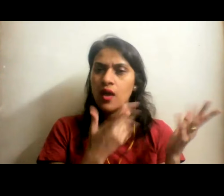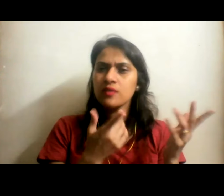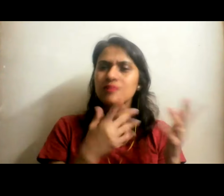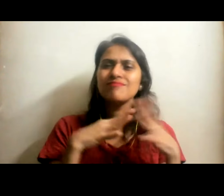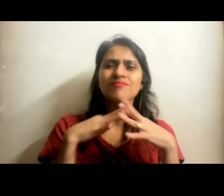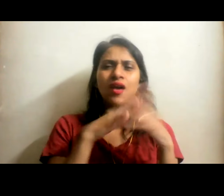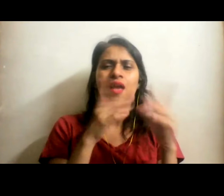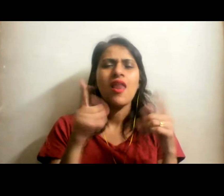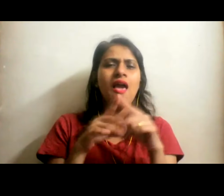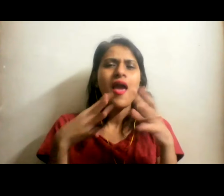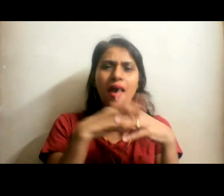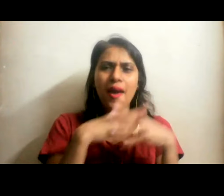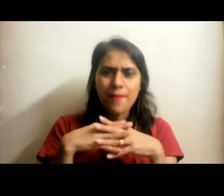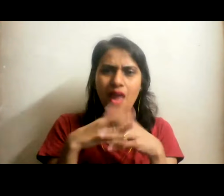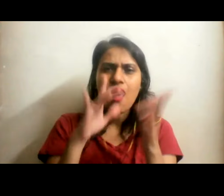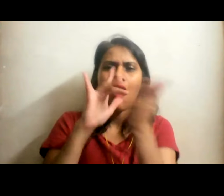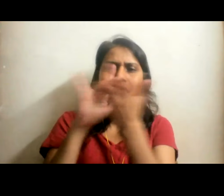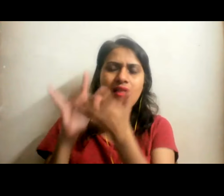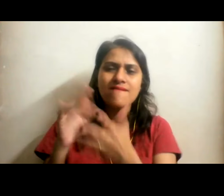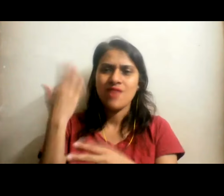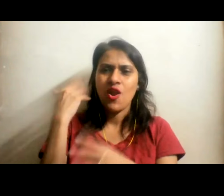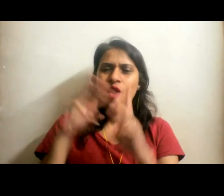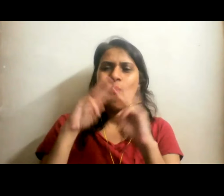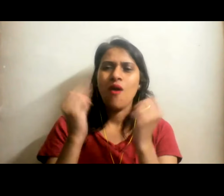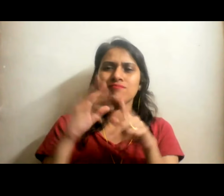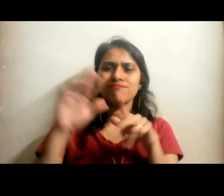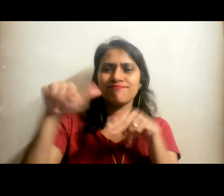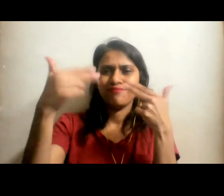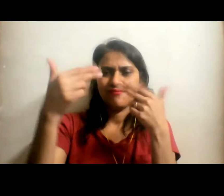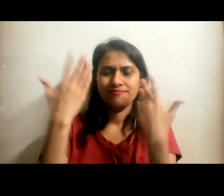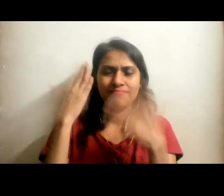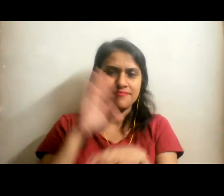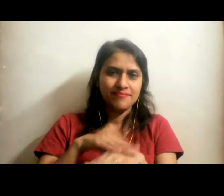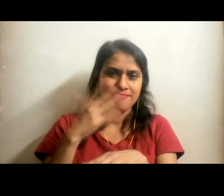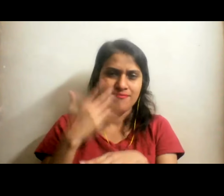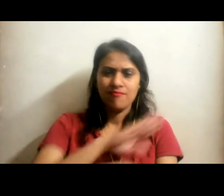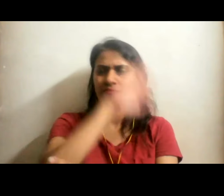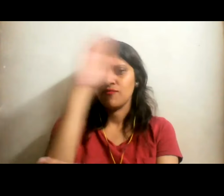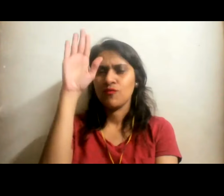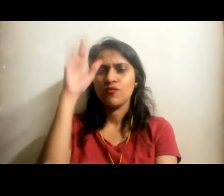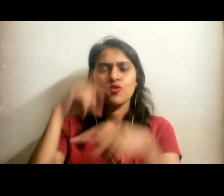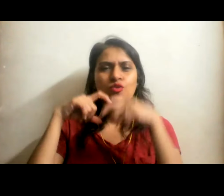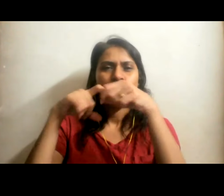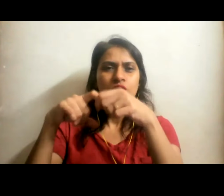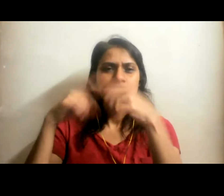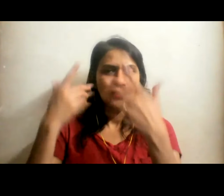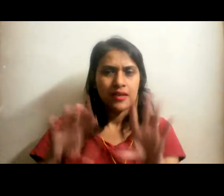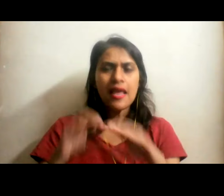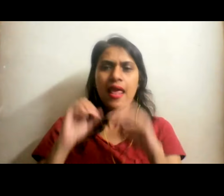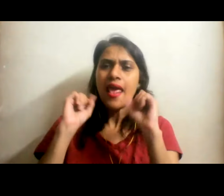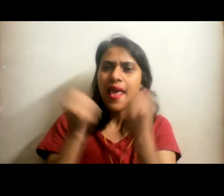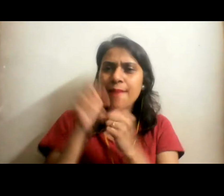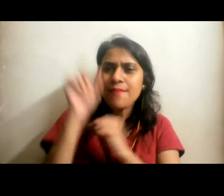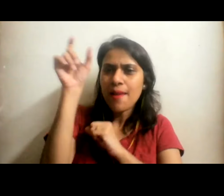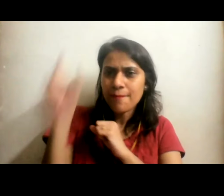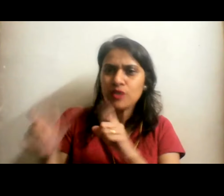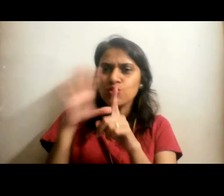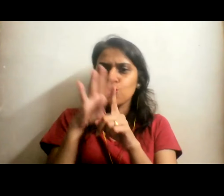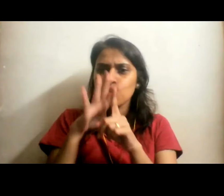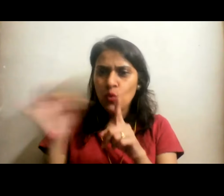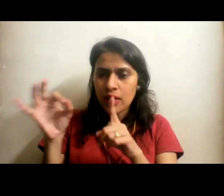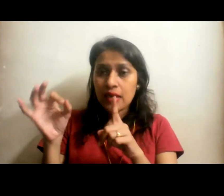when I was in a webinar and I raised this question about able person doing